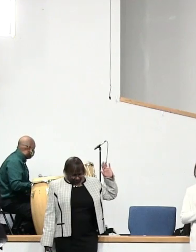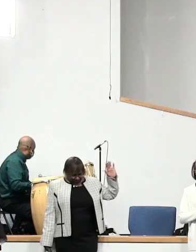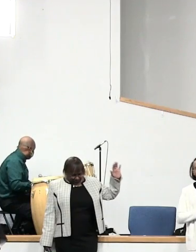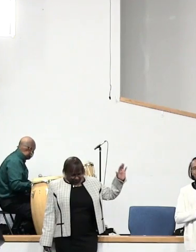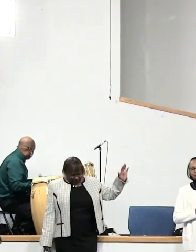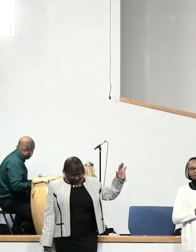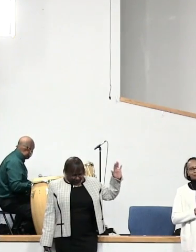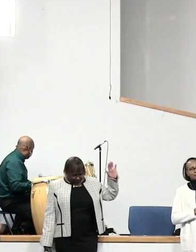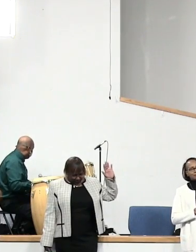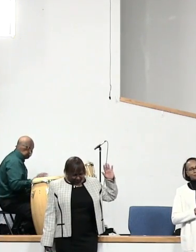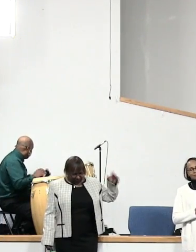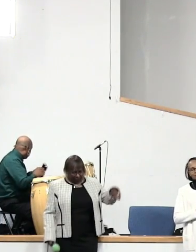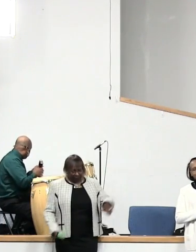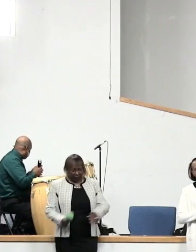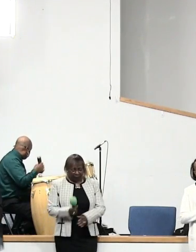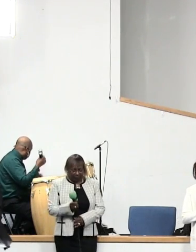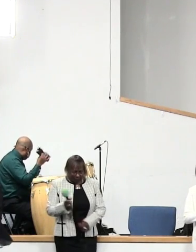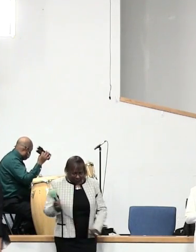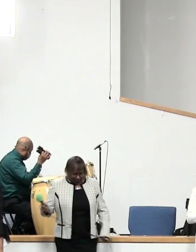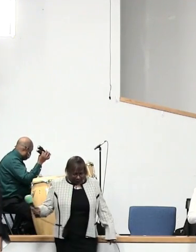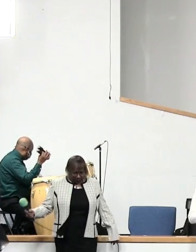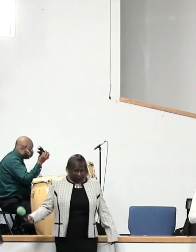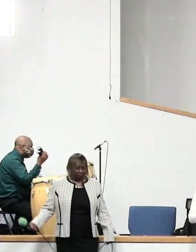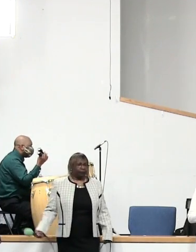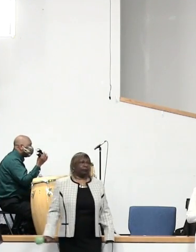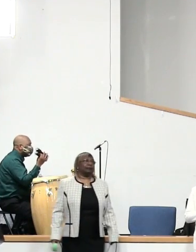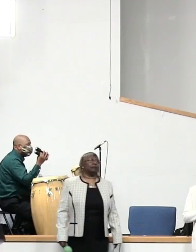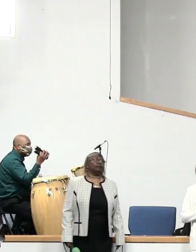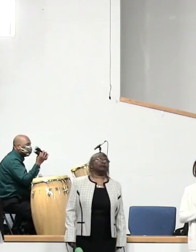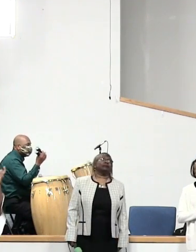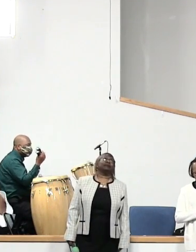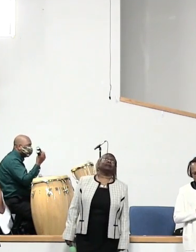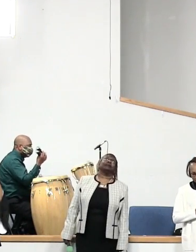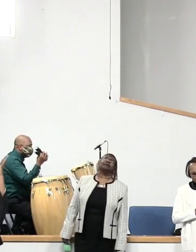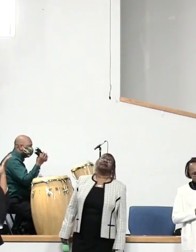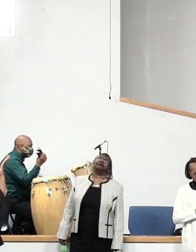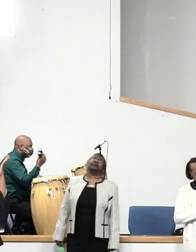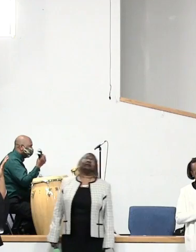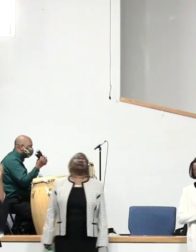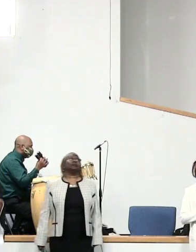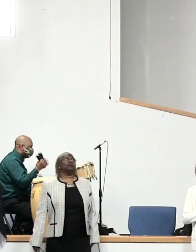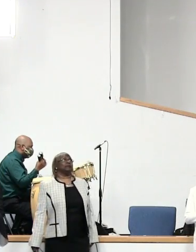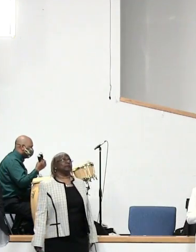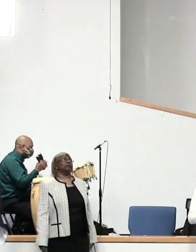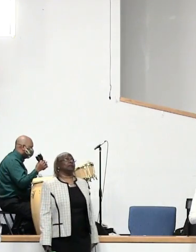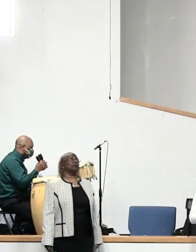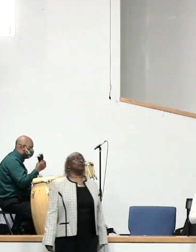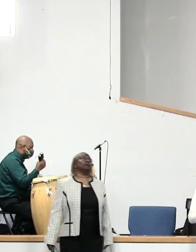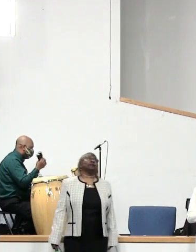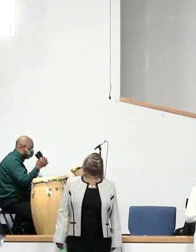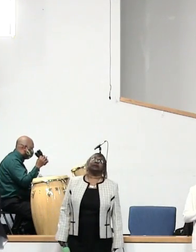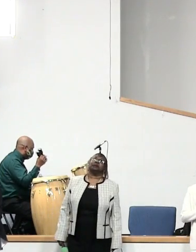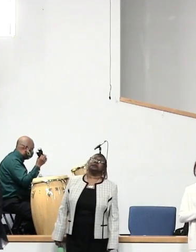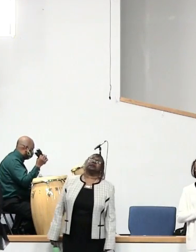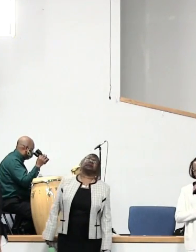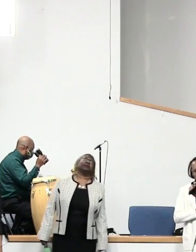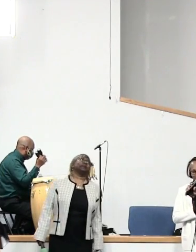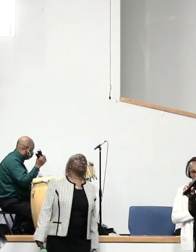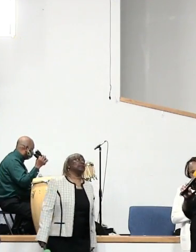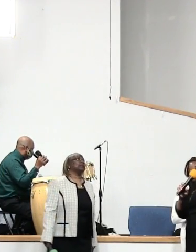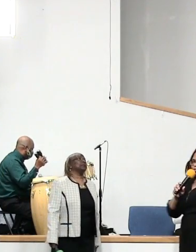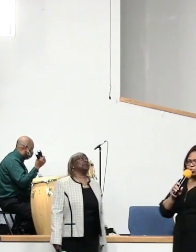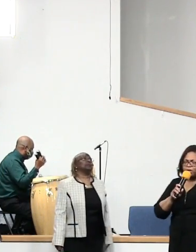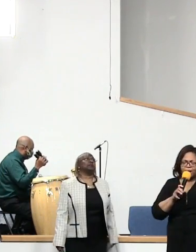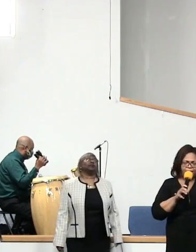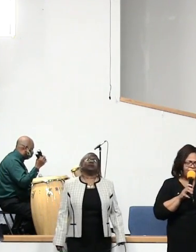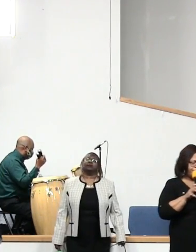none like you, God. Hallelujah, God. Hallelujah. No one can touch us like you do, God. No one can embrace